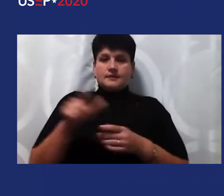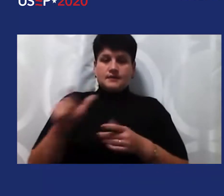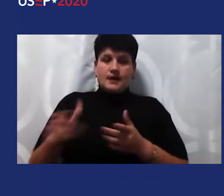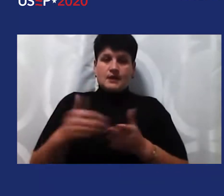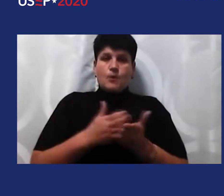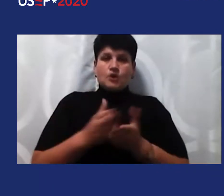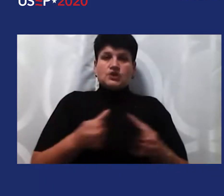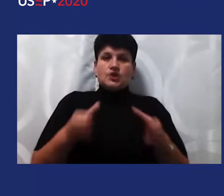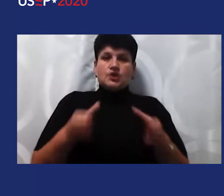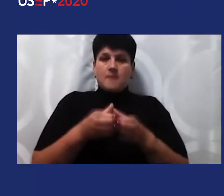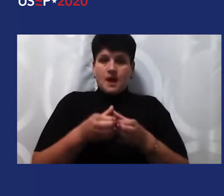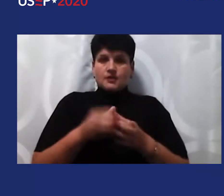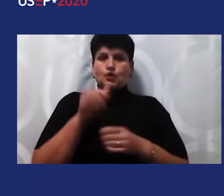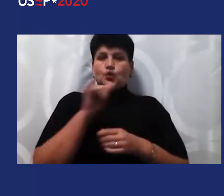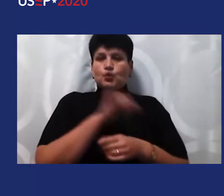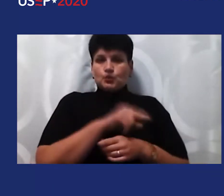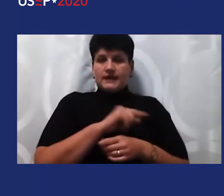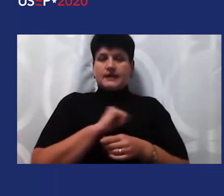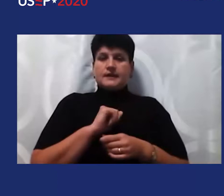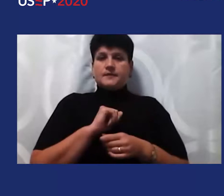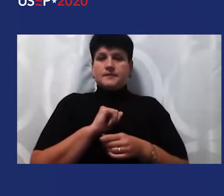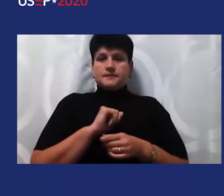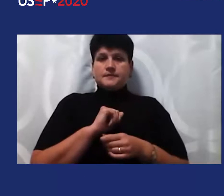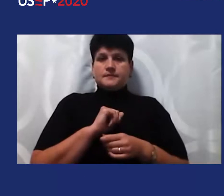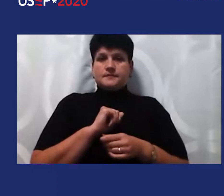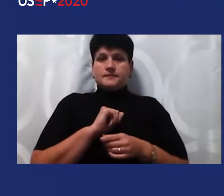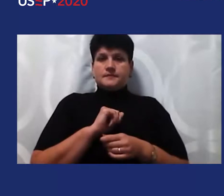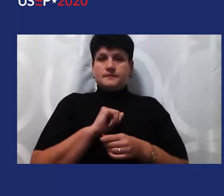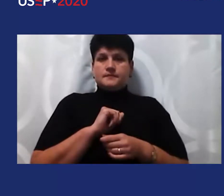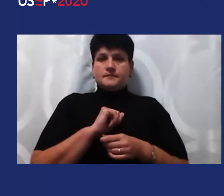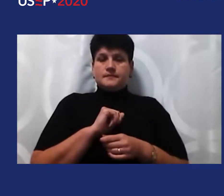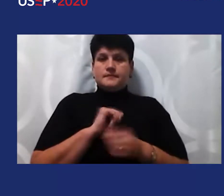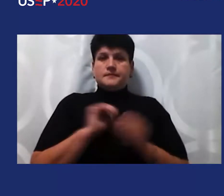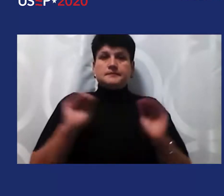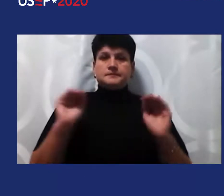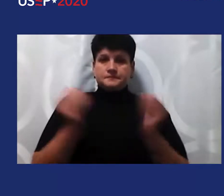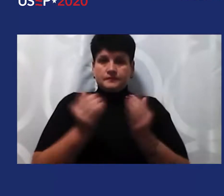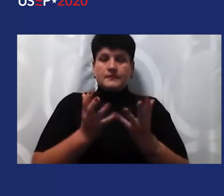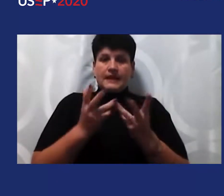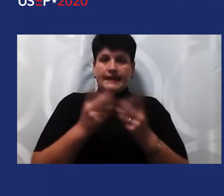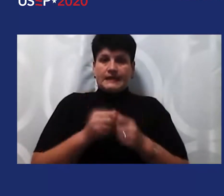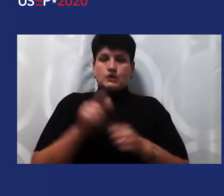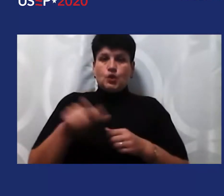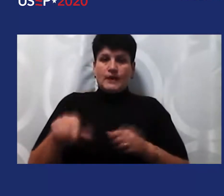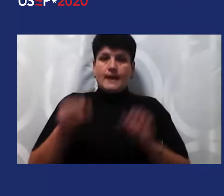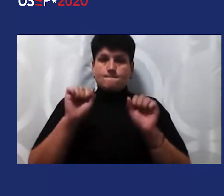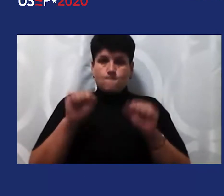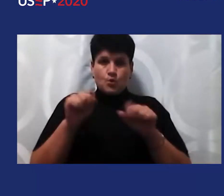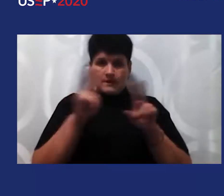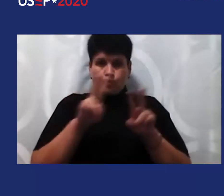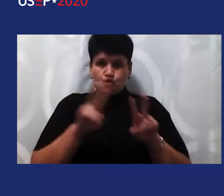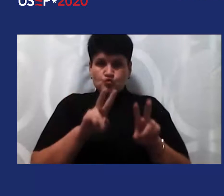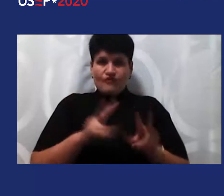personal Facebook pages of candidates nominated by political parties,